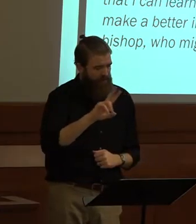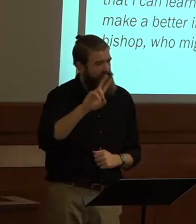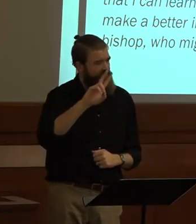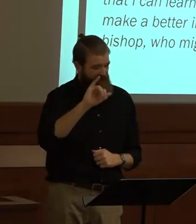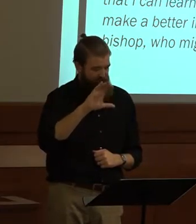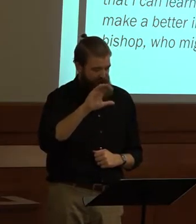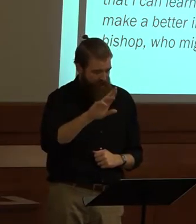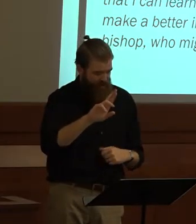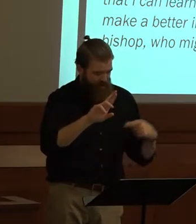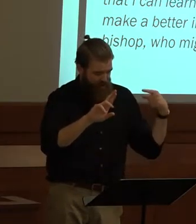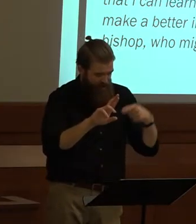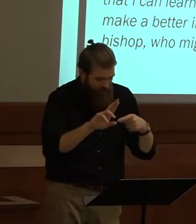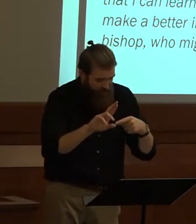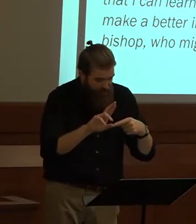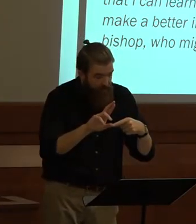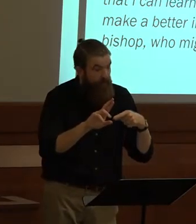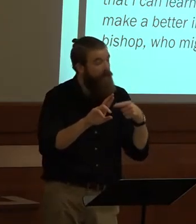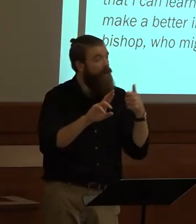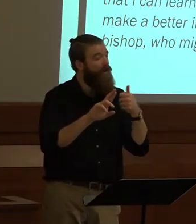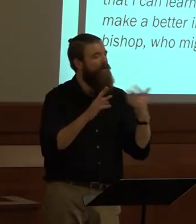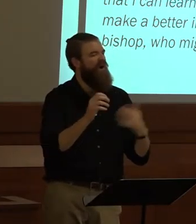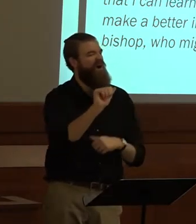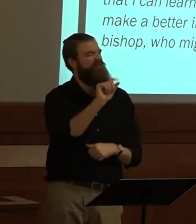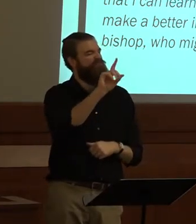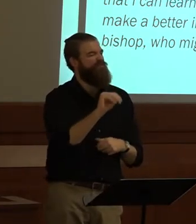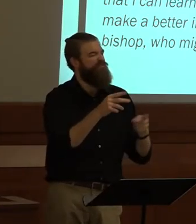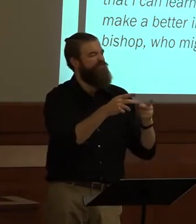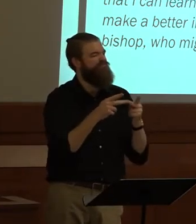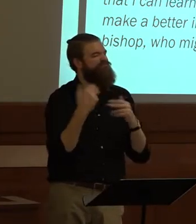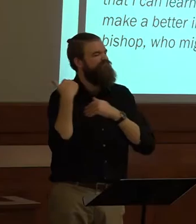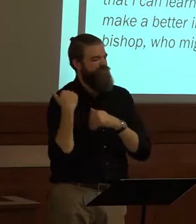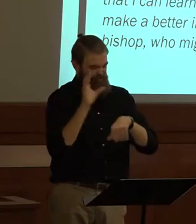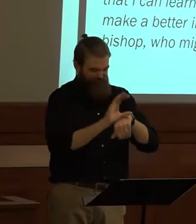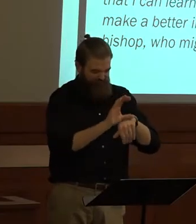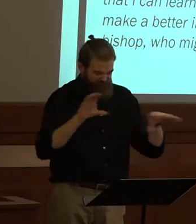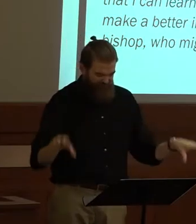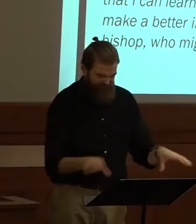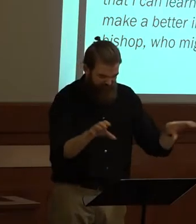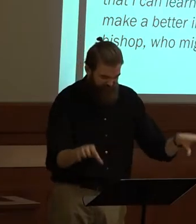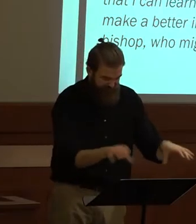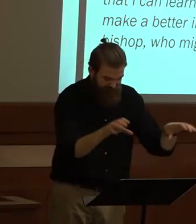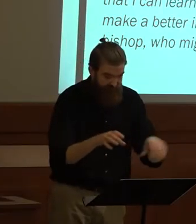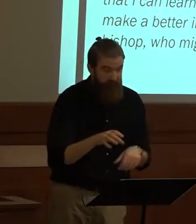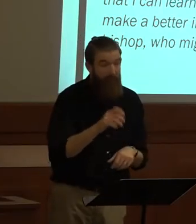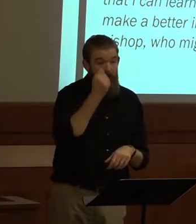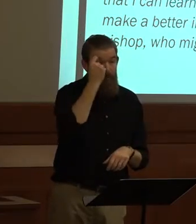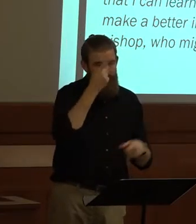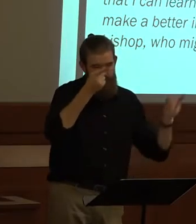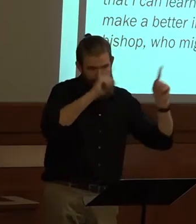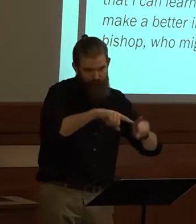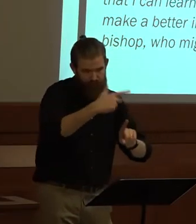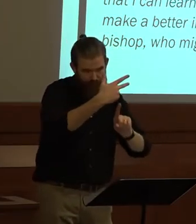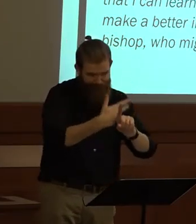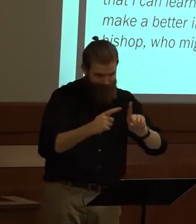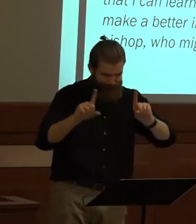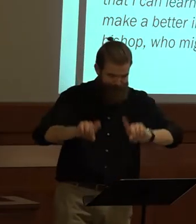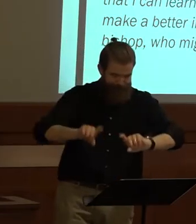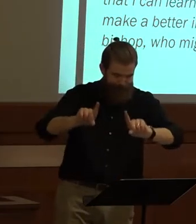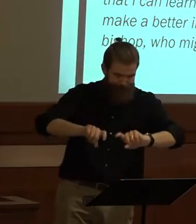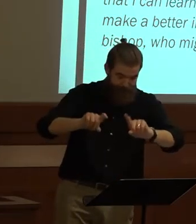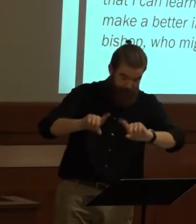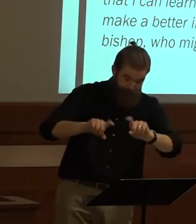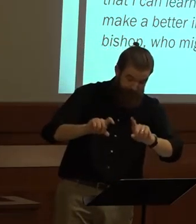not been fully answered. We just continue to pray with great patience. The consulters feel it is better not